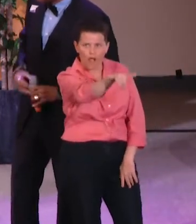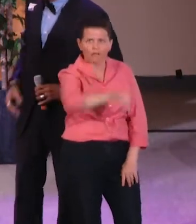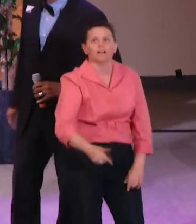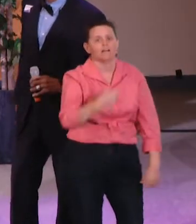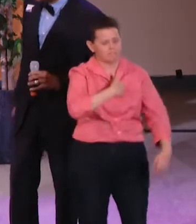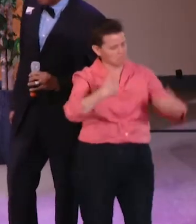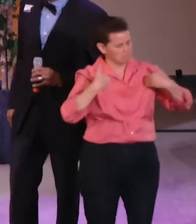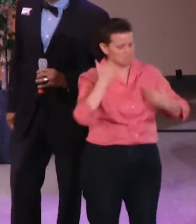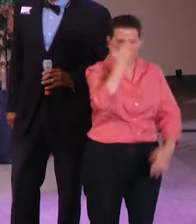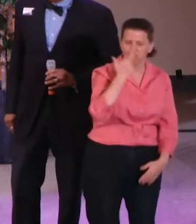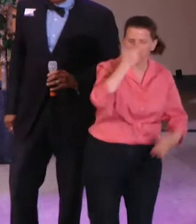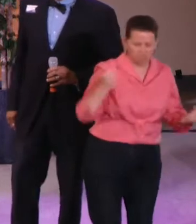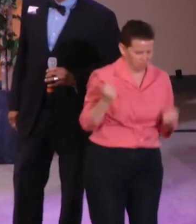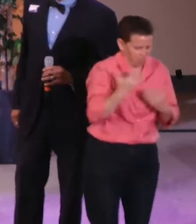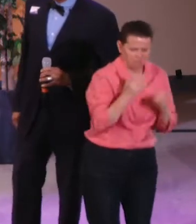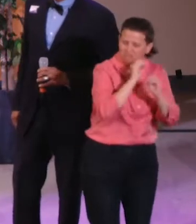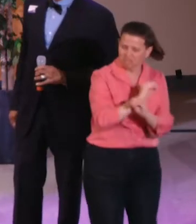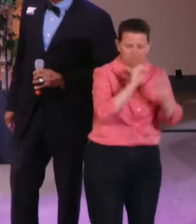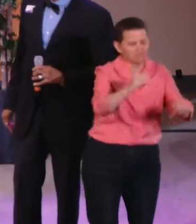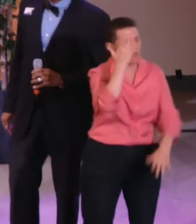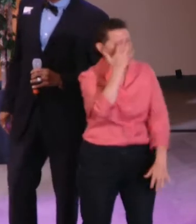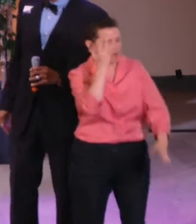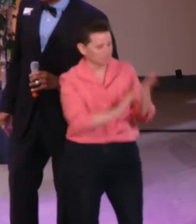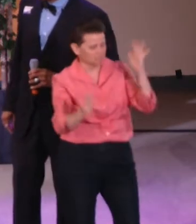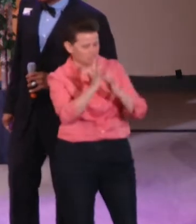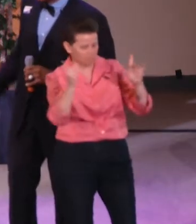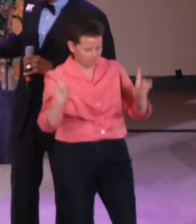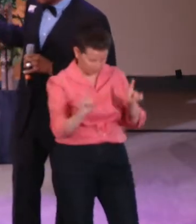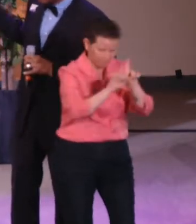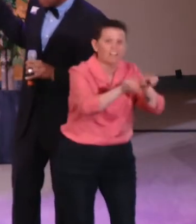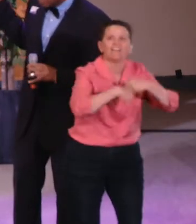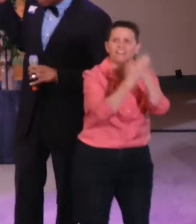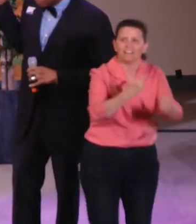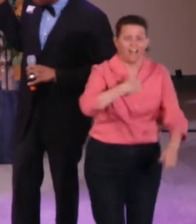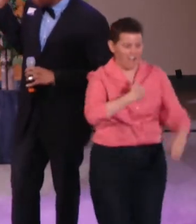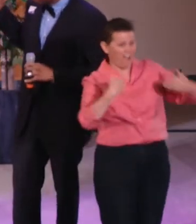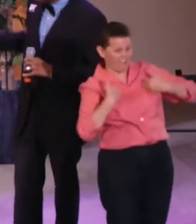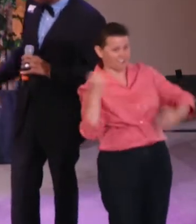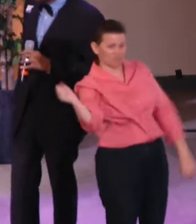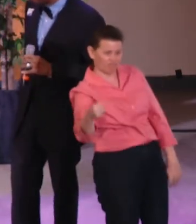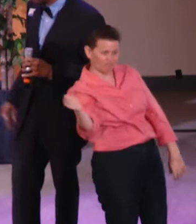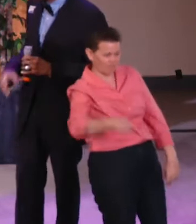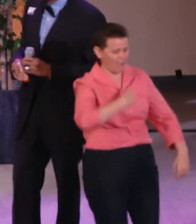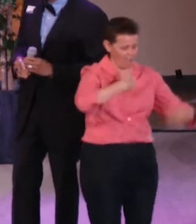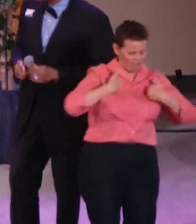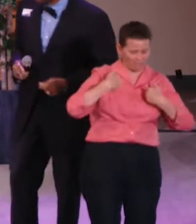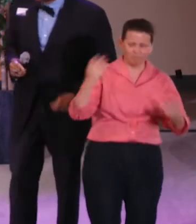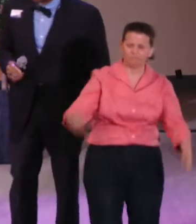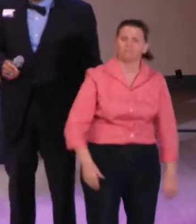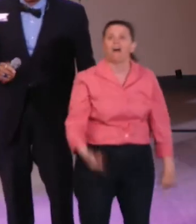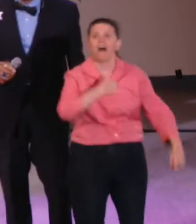V-I-C-T-O-R-Y. I got no reason to fear. I got Jesus on my side. I got that. I got that. I got